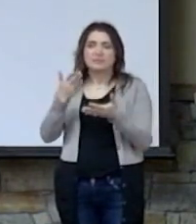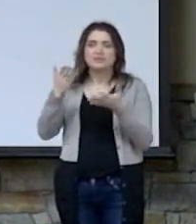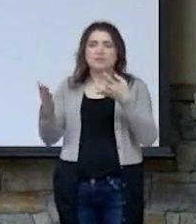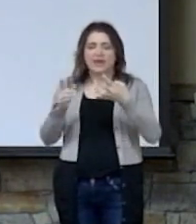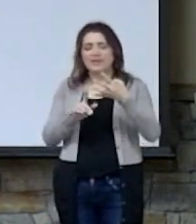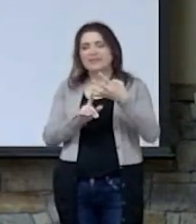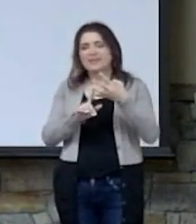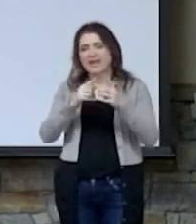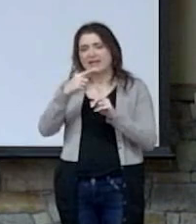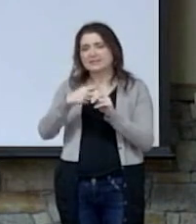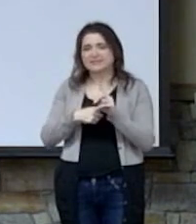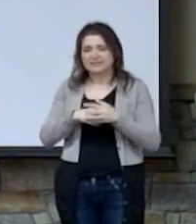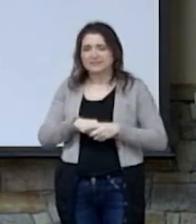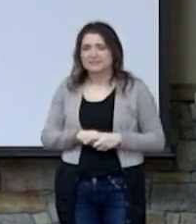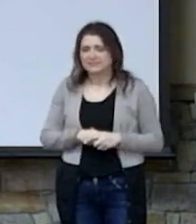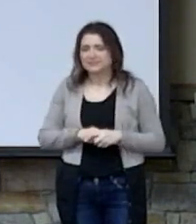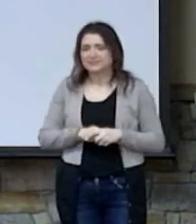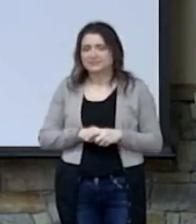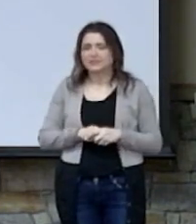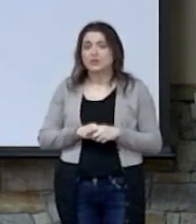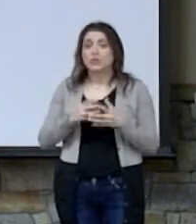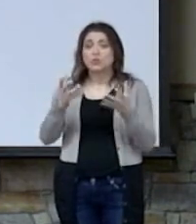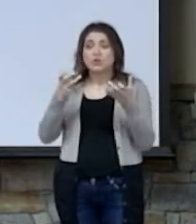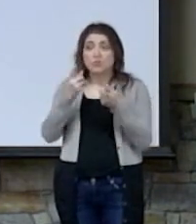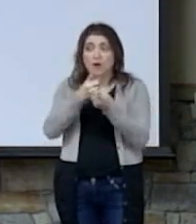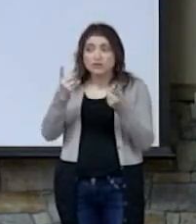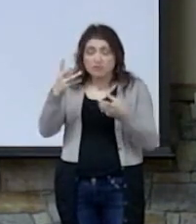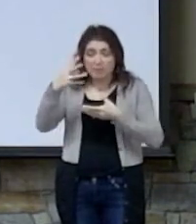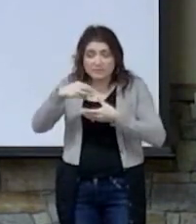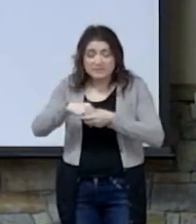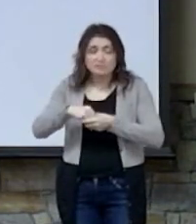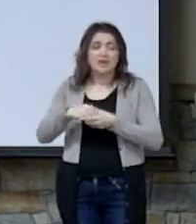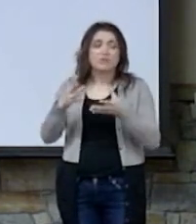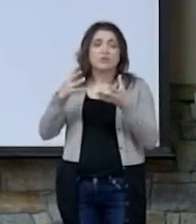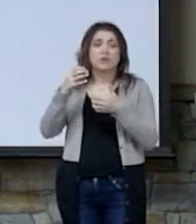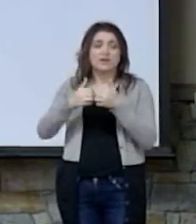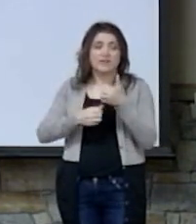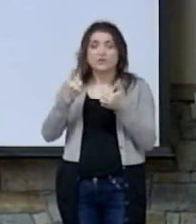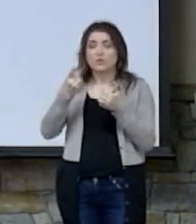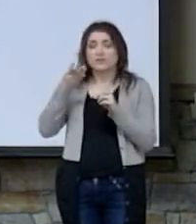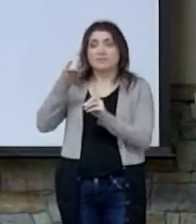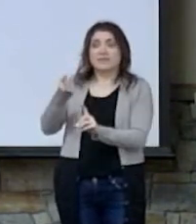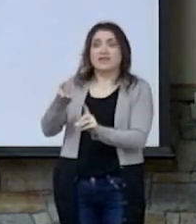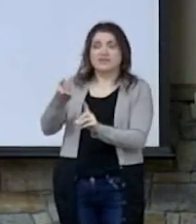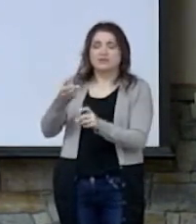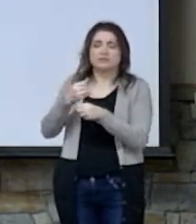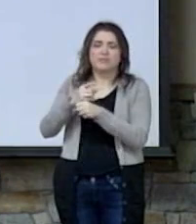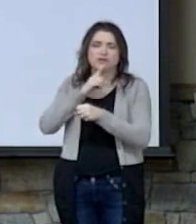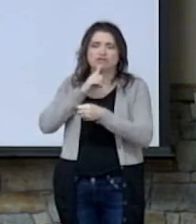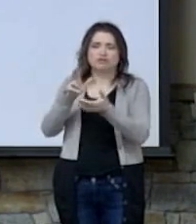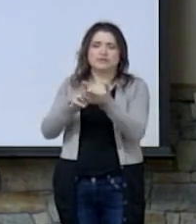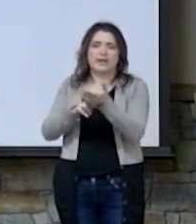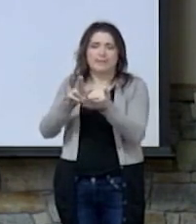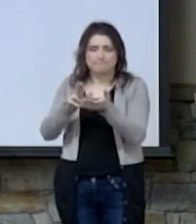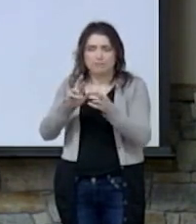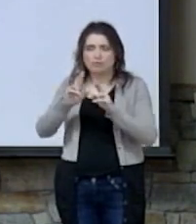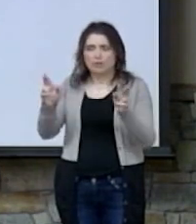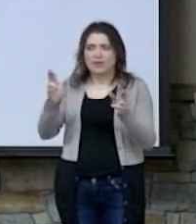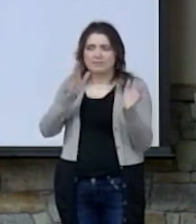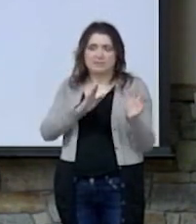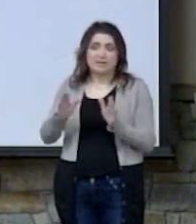month as we kick those things off. So we want you to participate. We want everybody to be there, so just be sure to sign up so we can plan